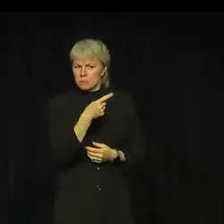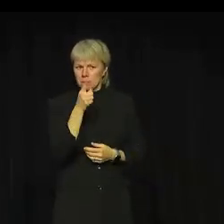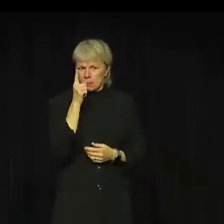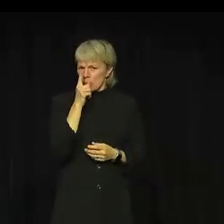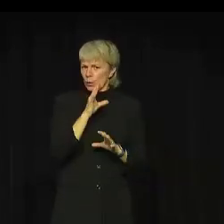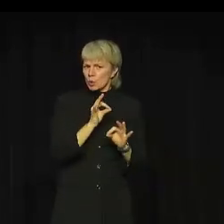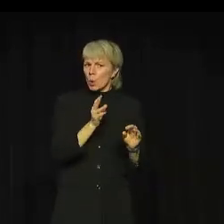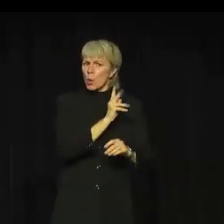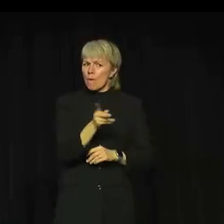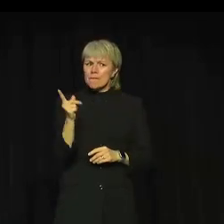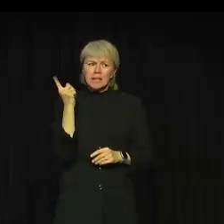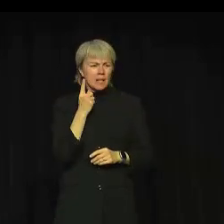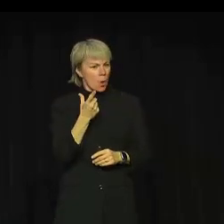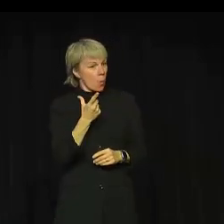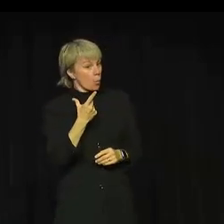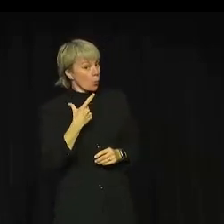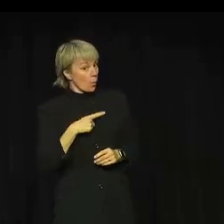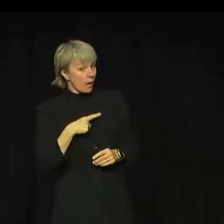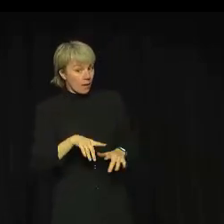is.